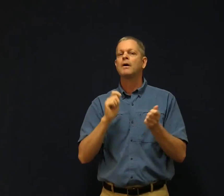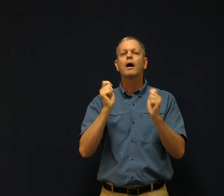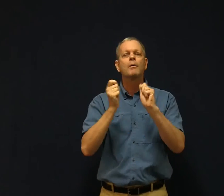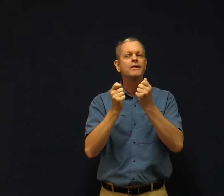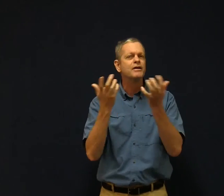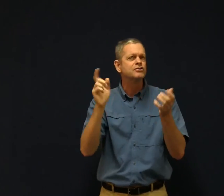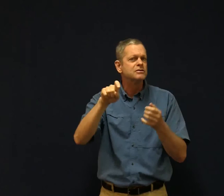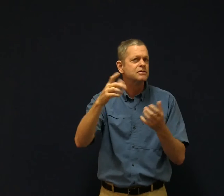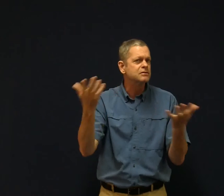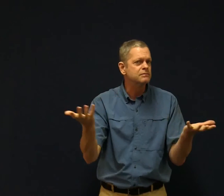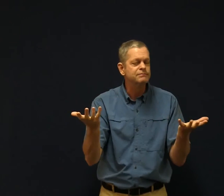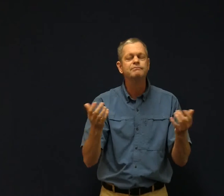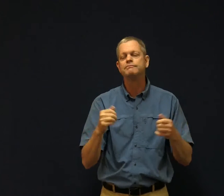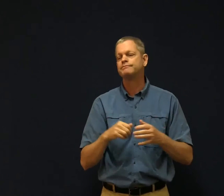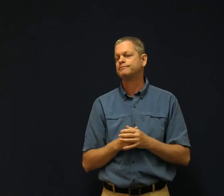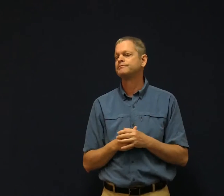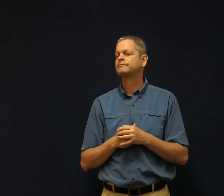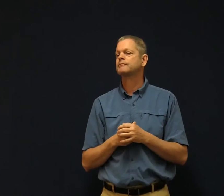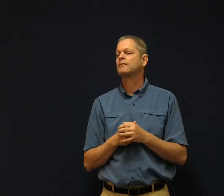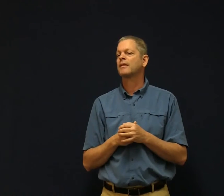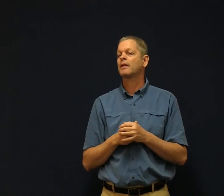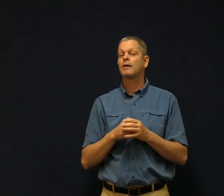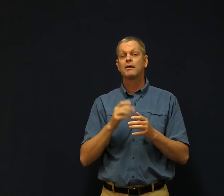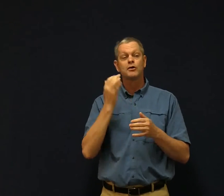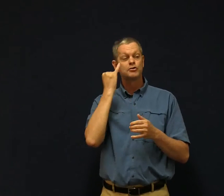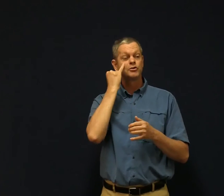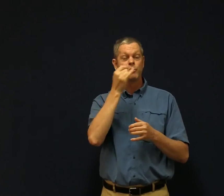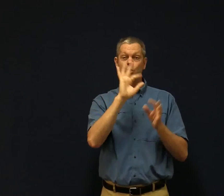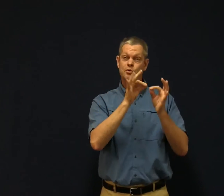with the ability to expand and explain our reports as well.